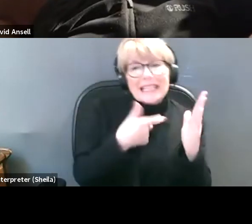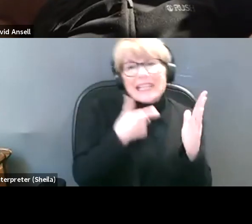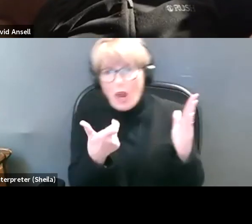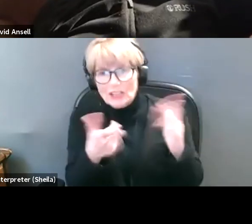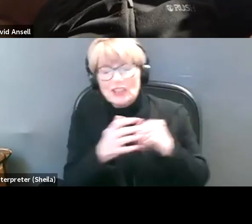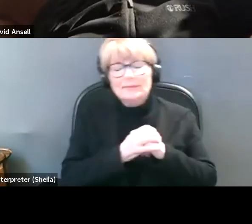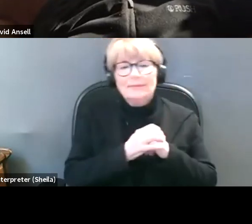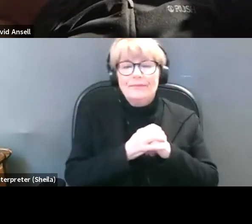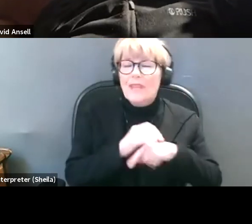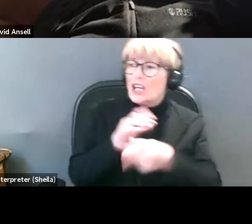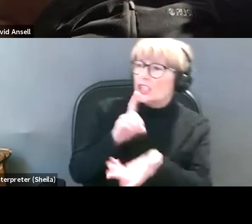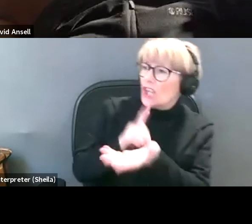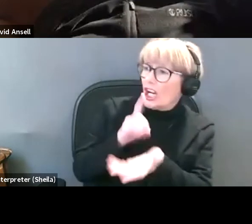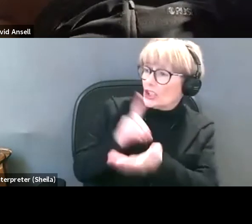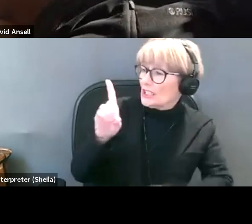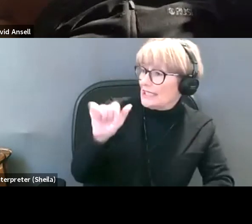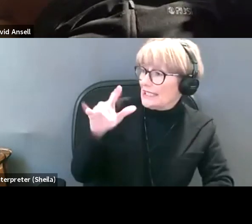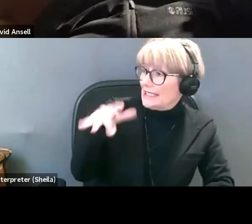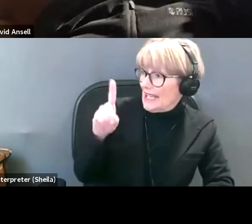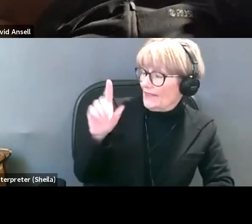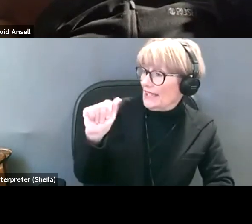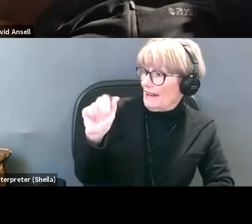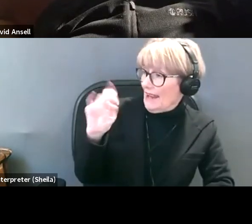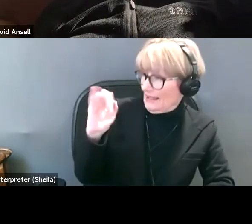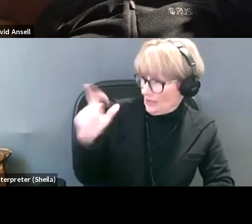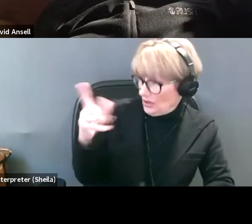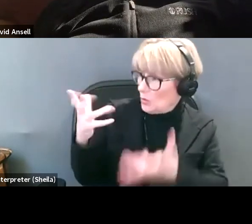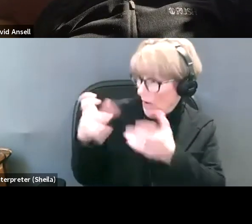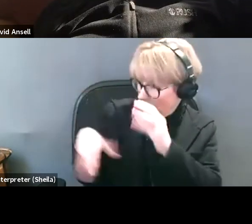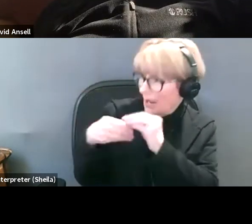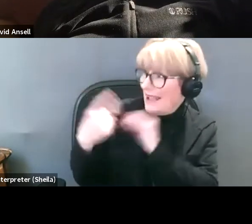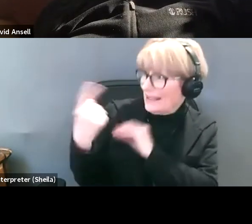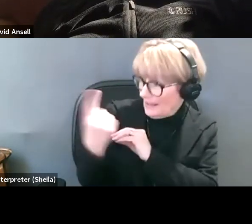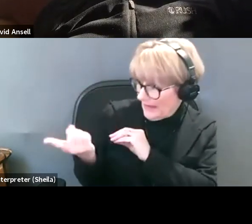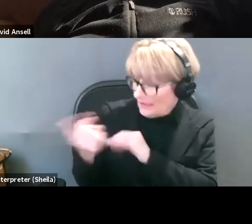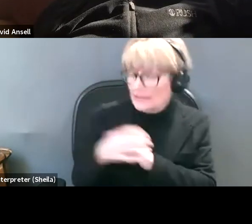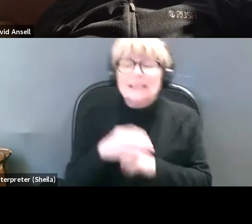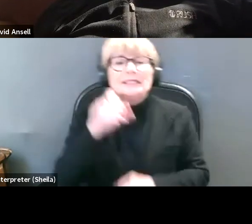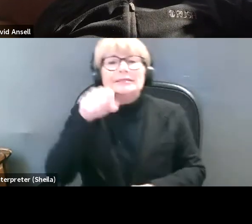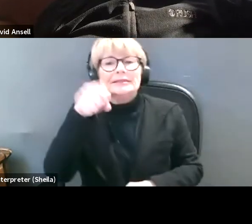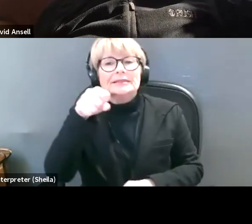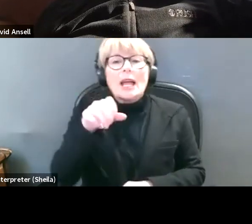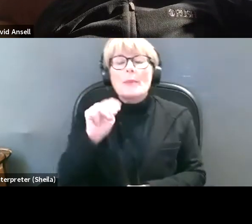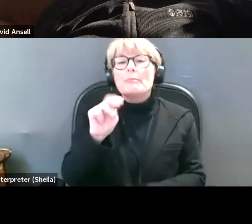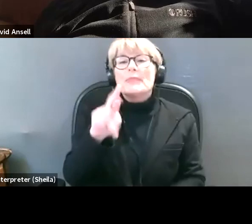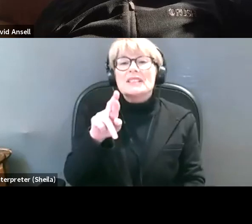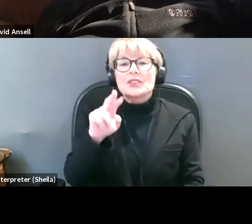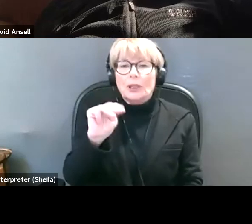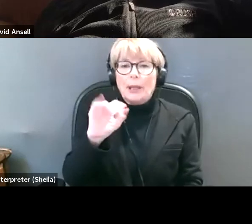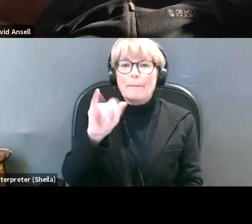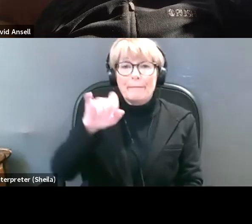Ansel, you had something to add. And after that, I just want to say, as Mr. Mitchell